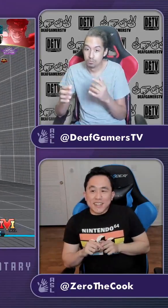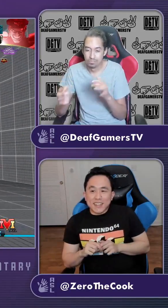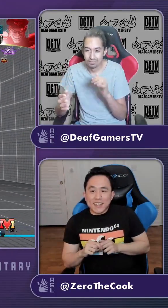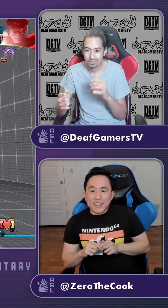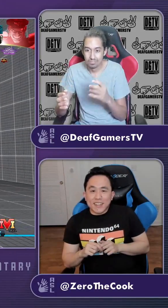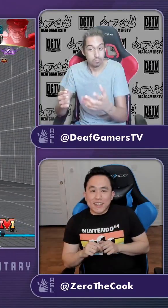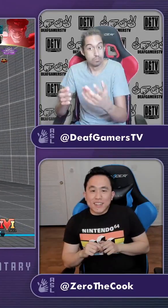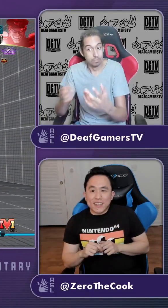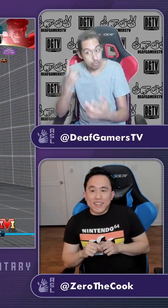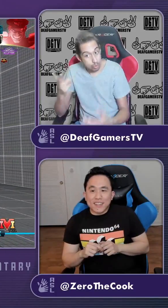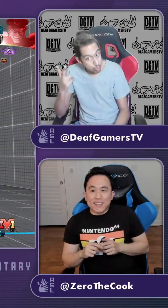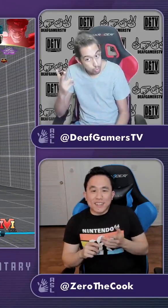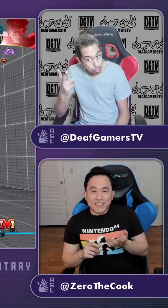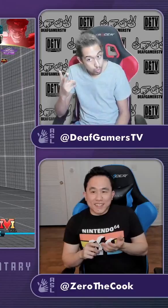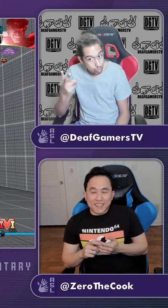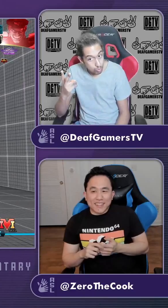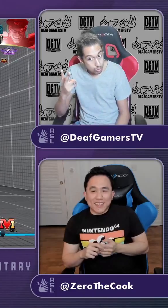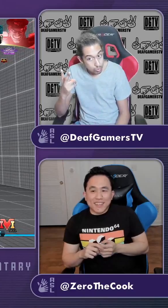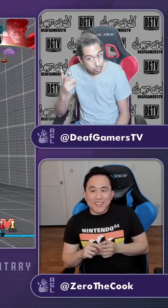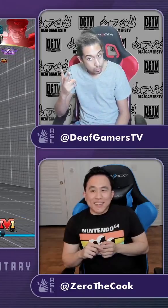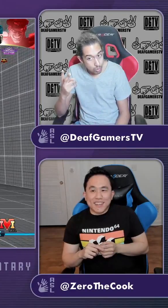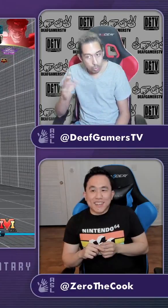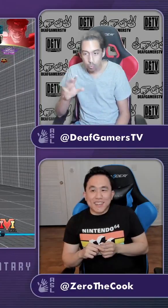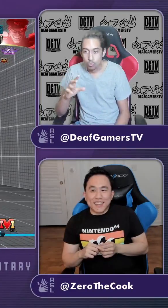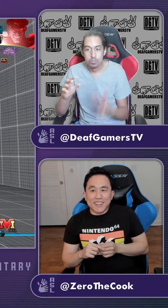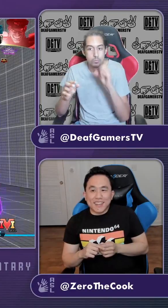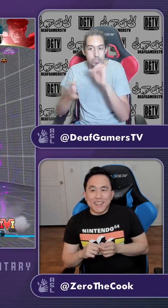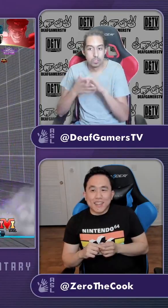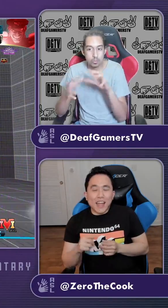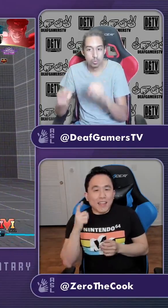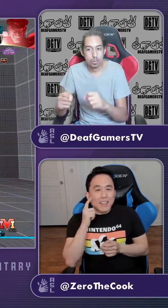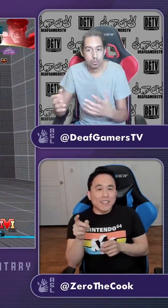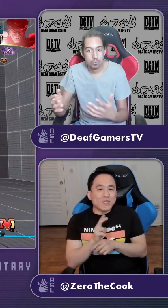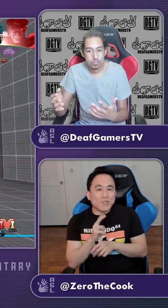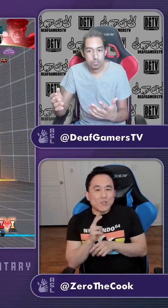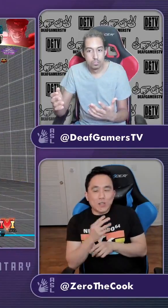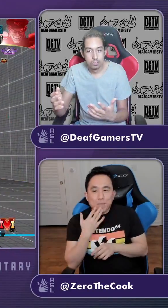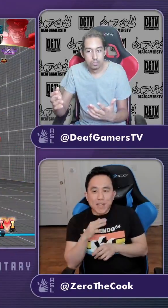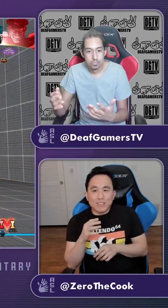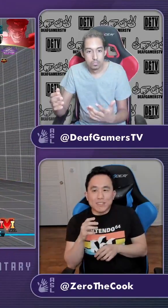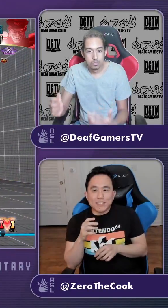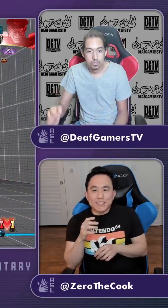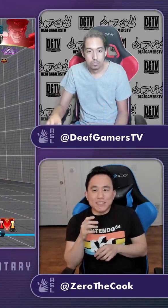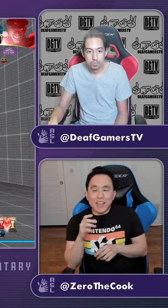Some bars fairly high for hitman who'd likely wants to keep a hold of that V trigger